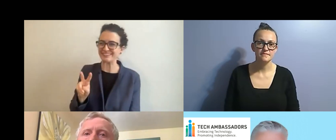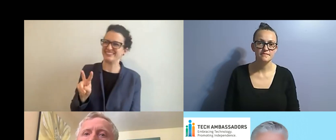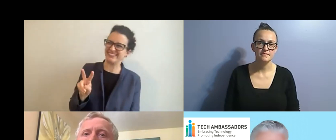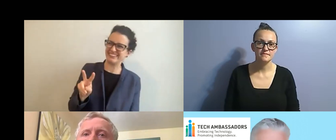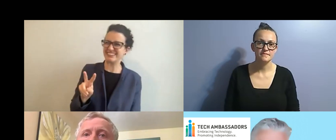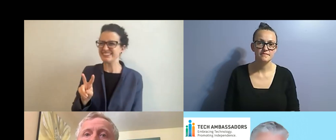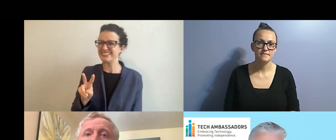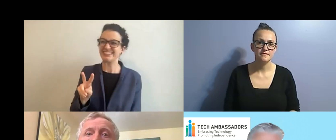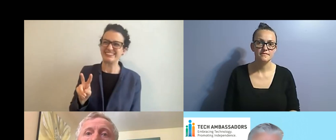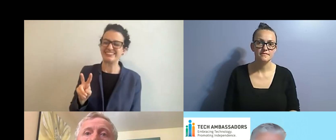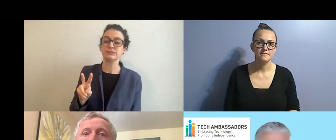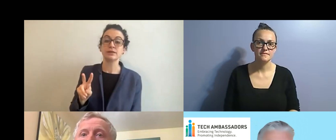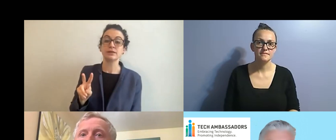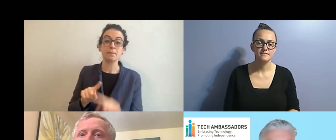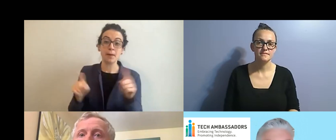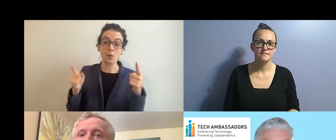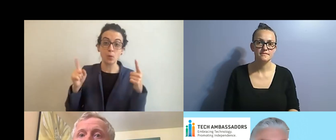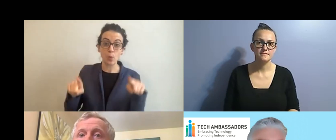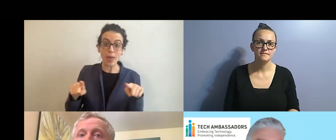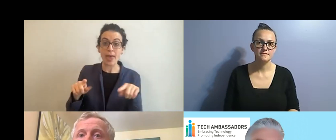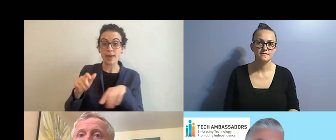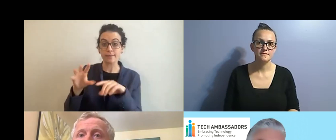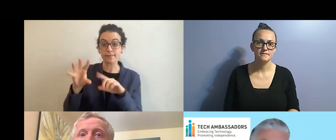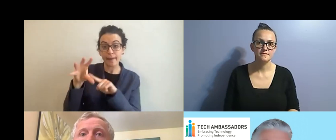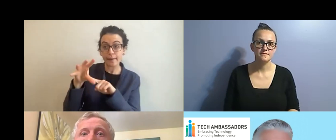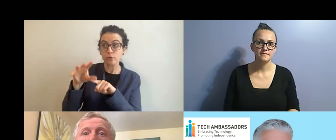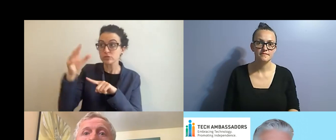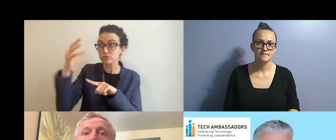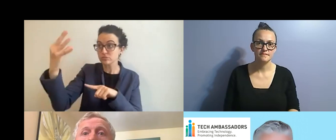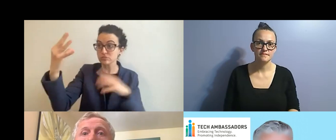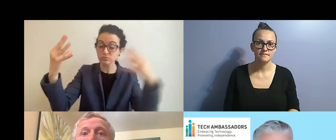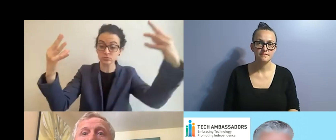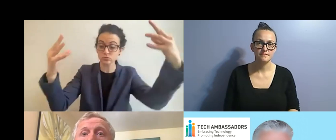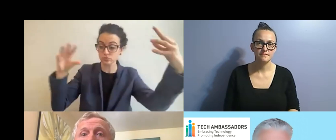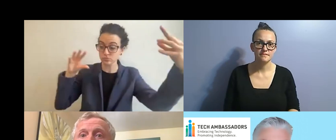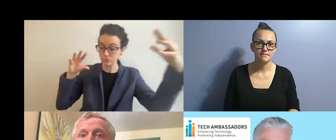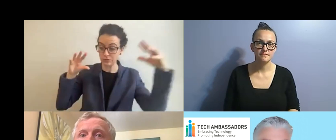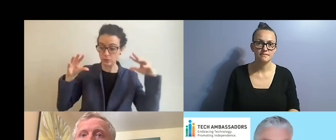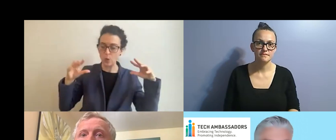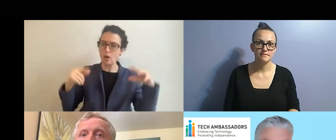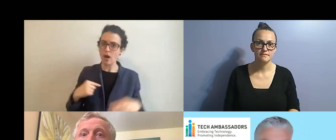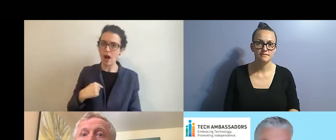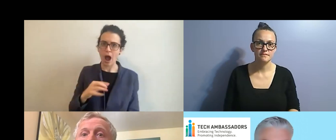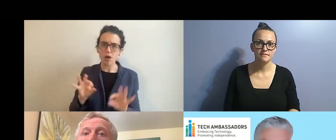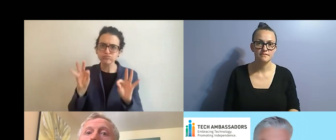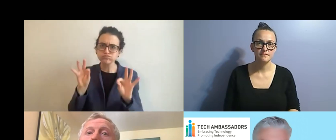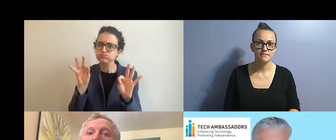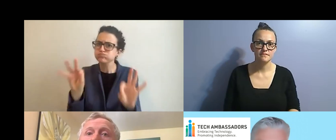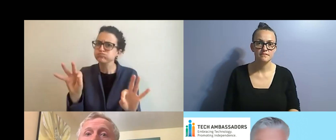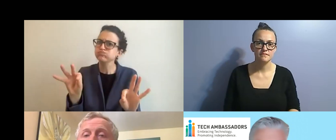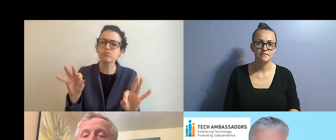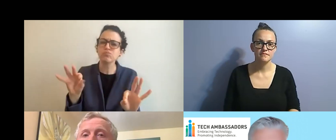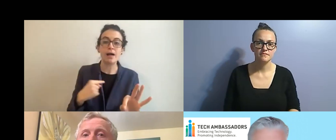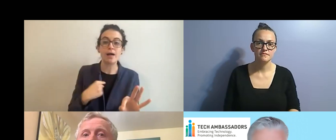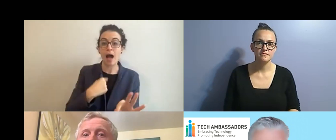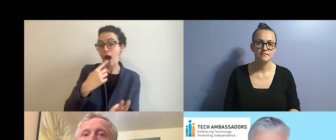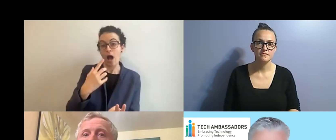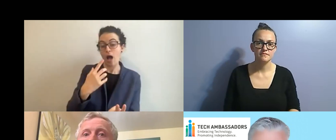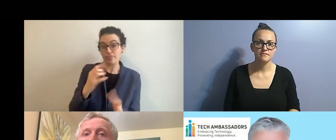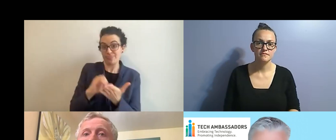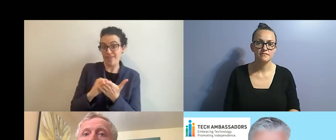put it in, I got it all put in my home. I went to sleep, and I will tell